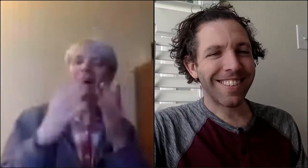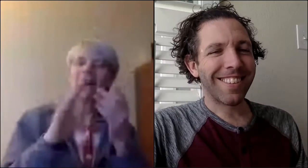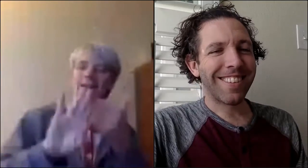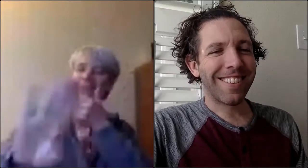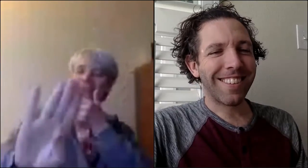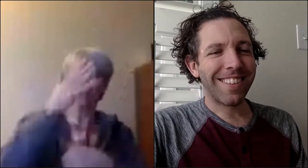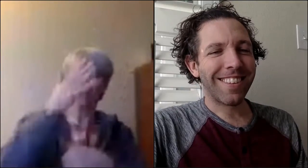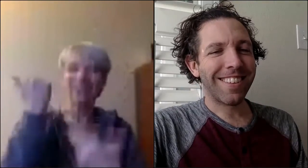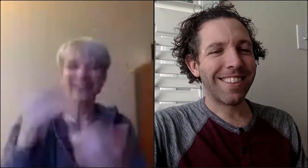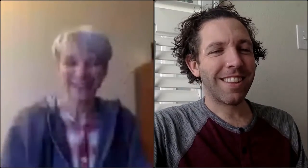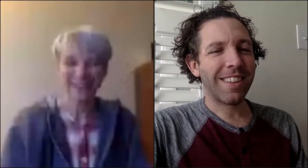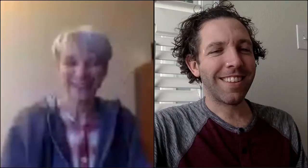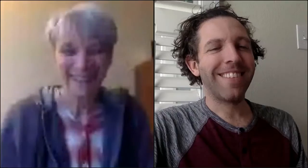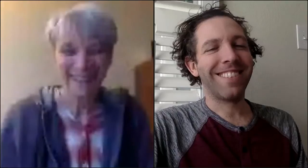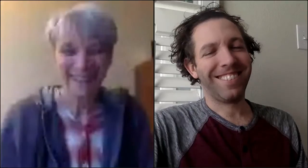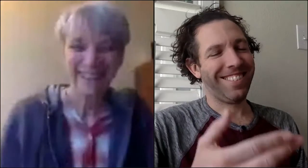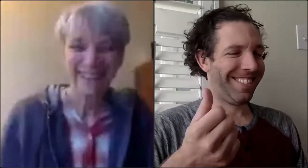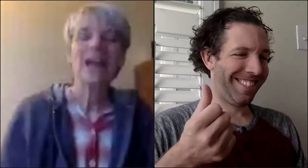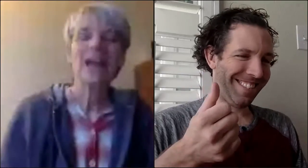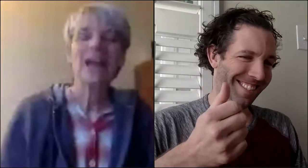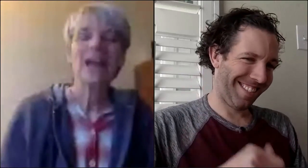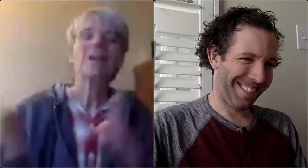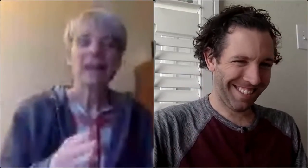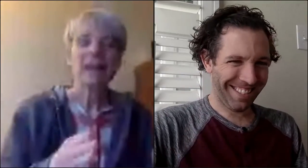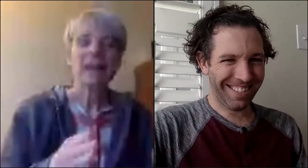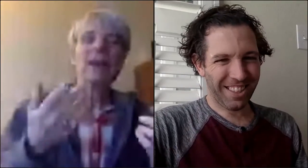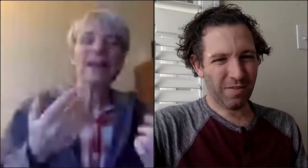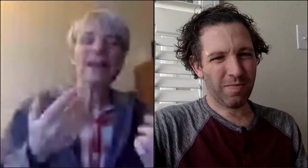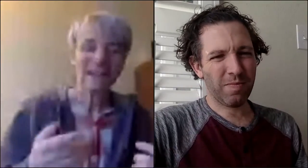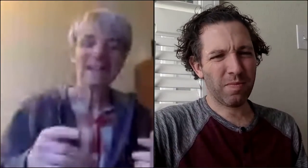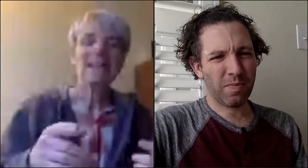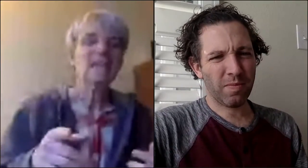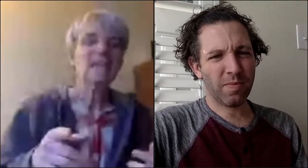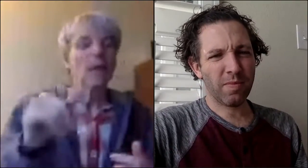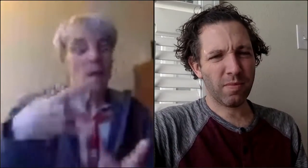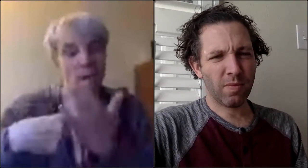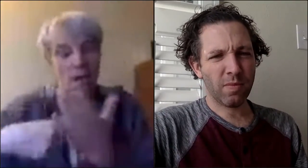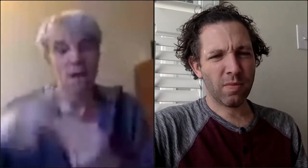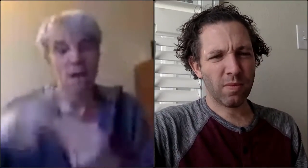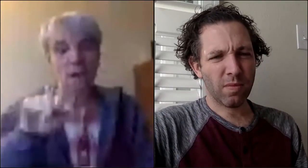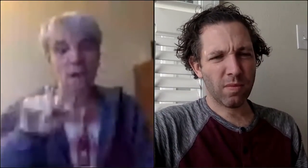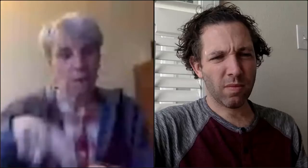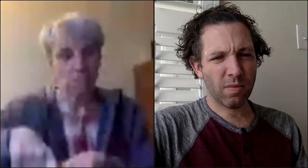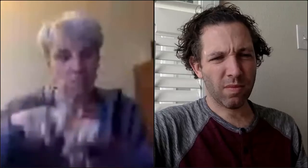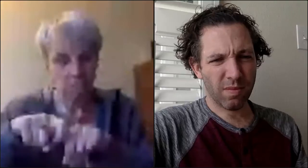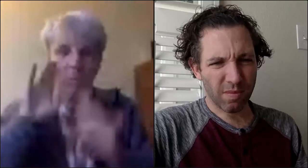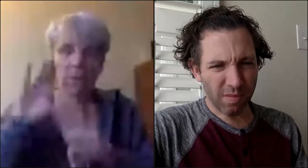So I want to test out the sessions, because I do want to take advantage of having multiple sessions. And I'm not sure how to do that. So I'm going to do